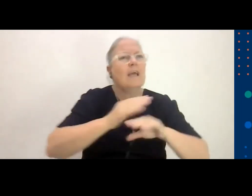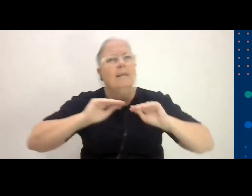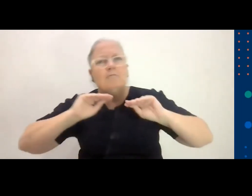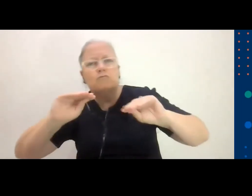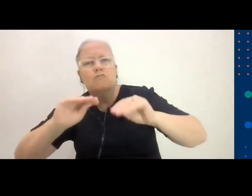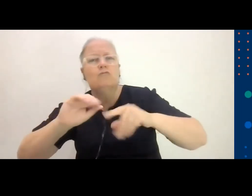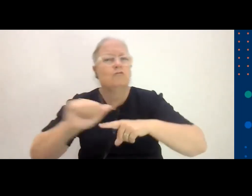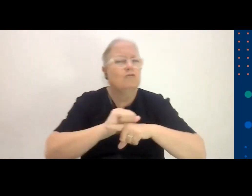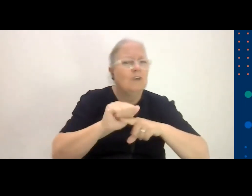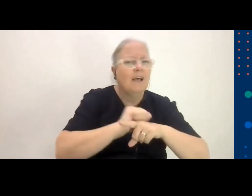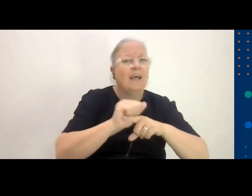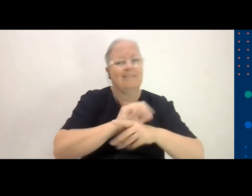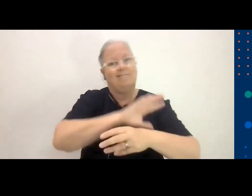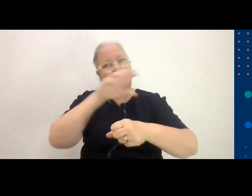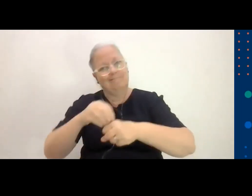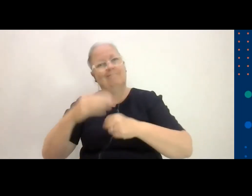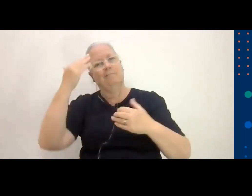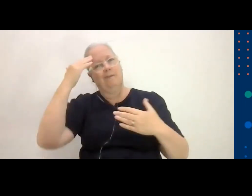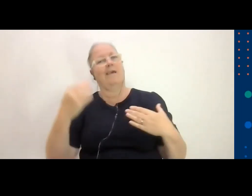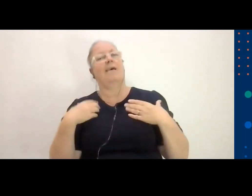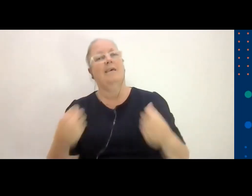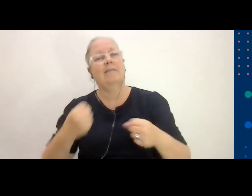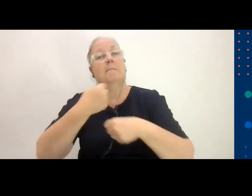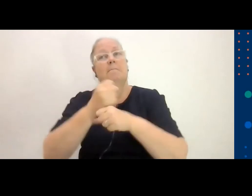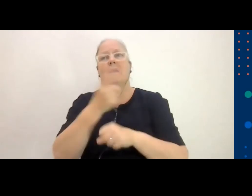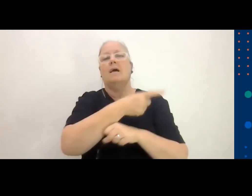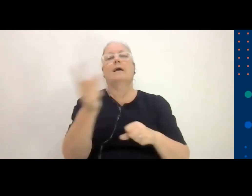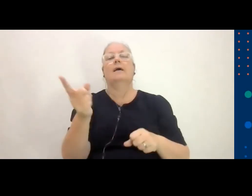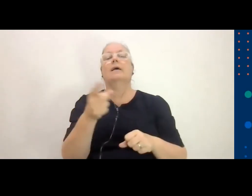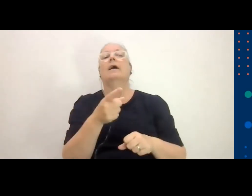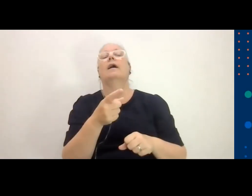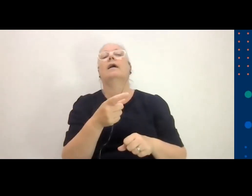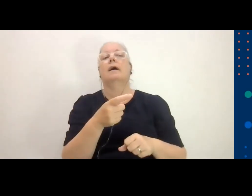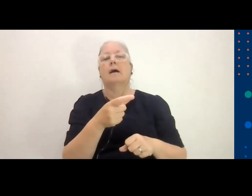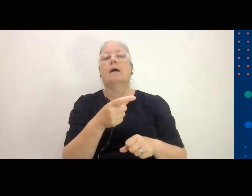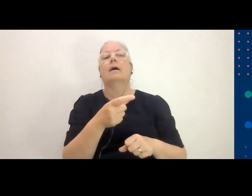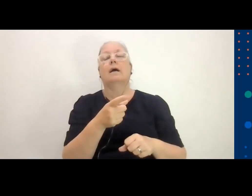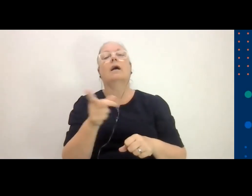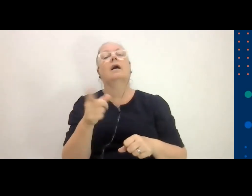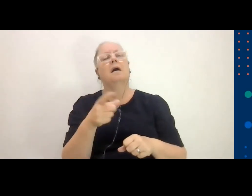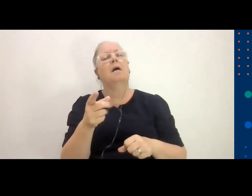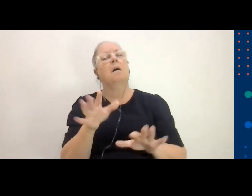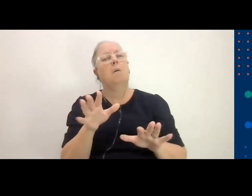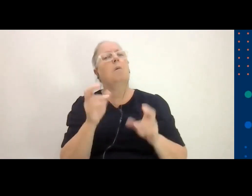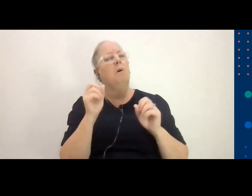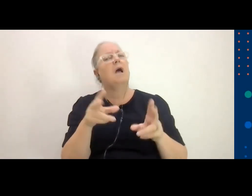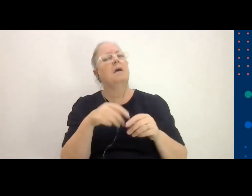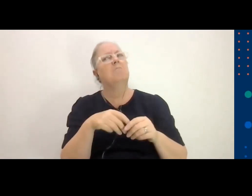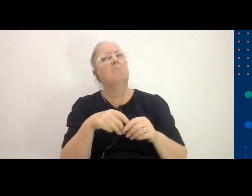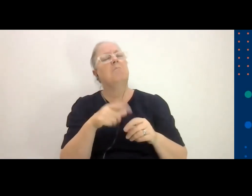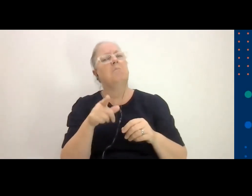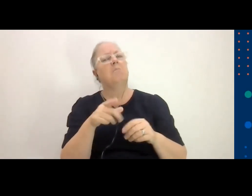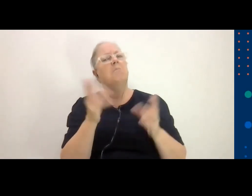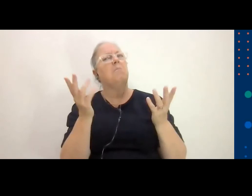mental health in that, so people understand what it is and really how normal it is. Mental health,